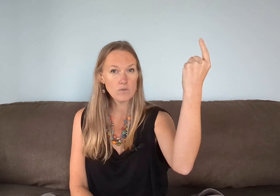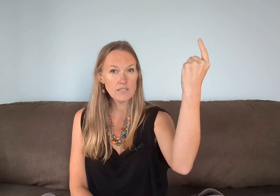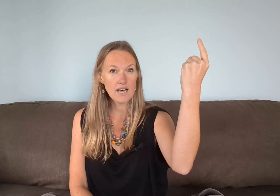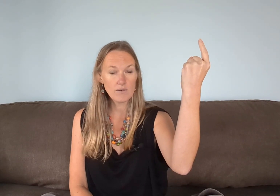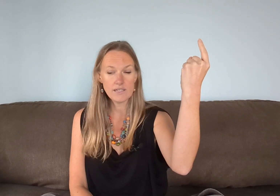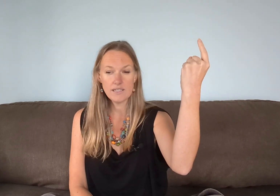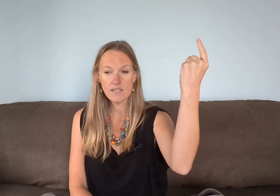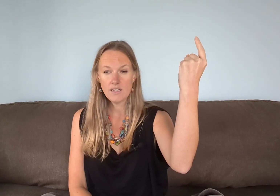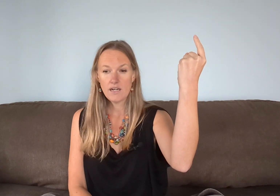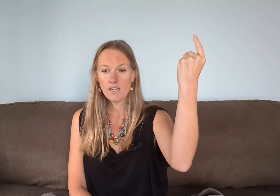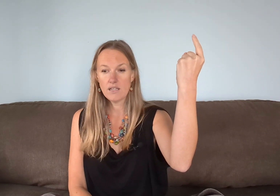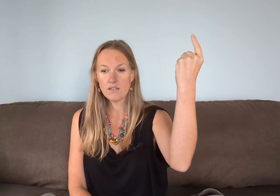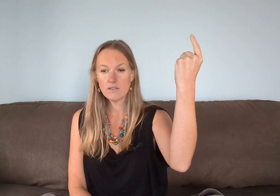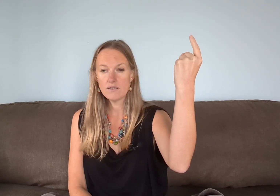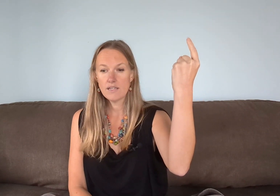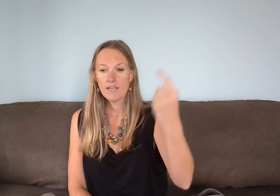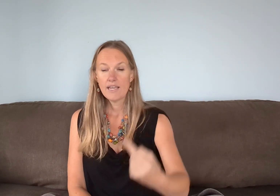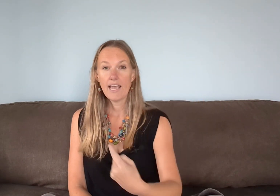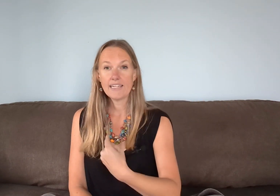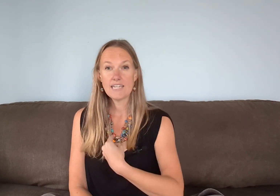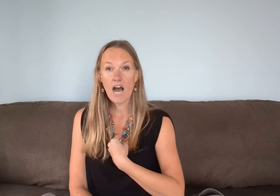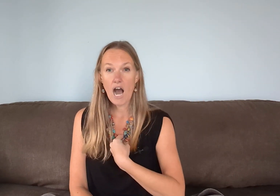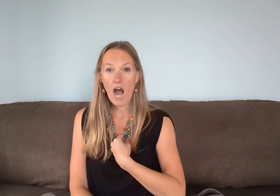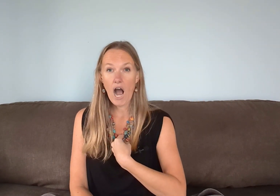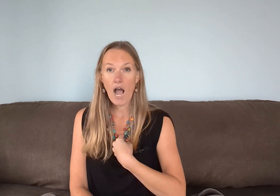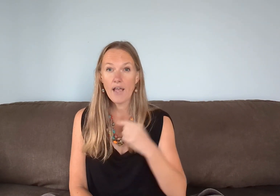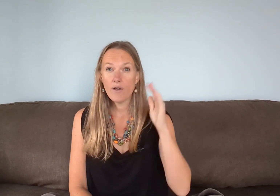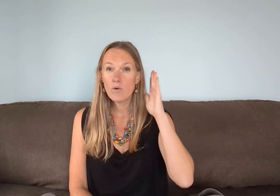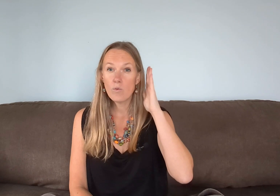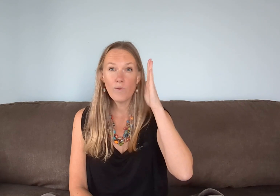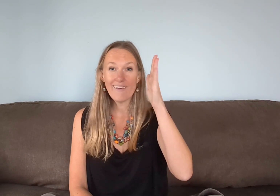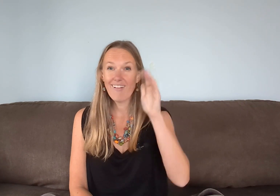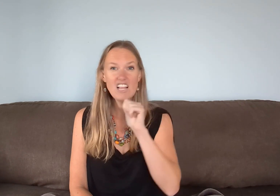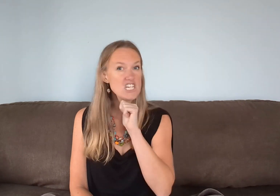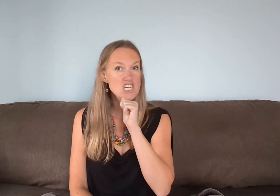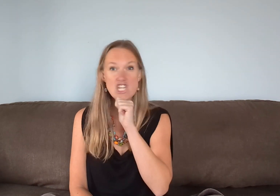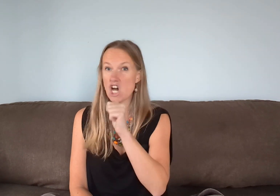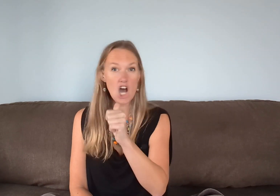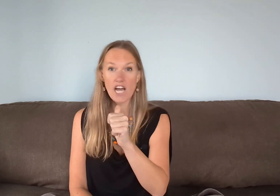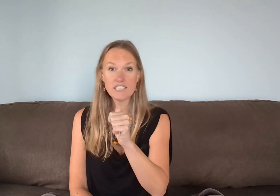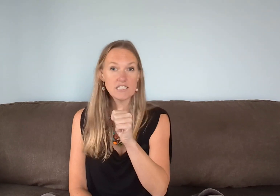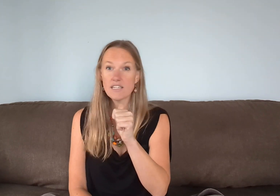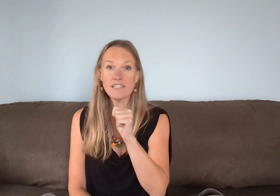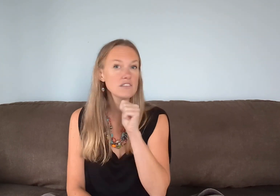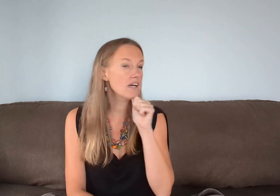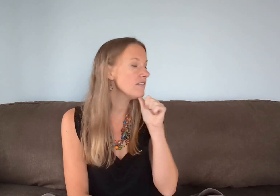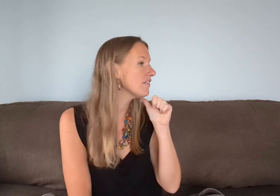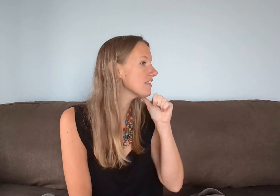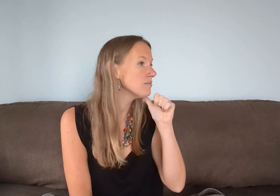only that one, alone, and I will not. Okay, so kind of have a thumbs